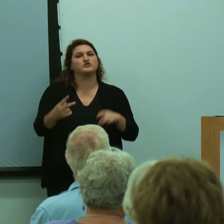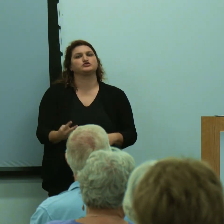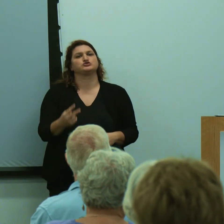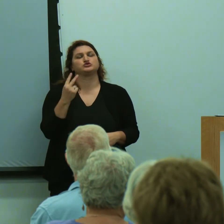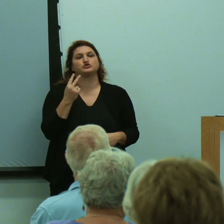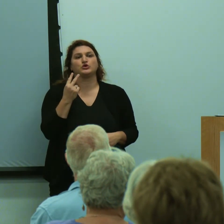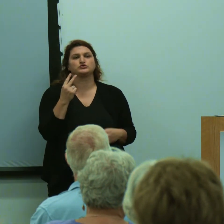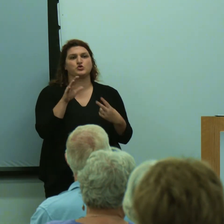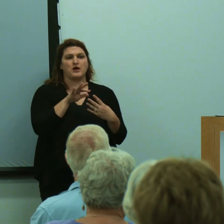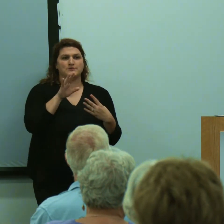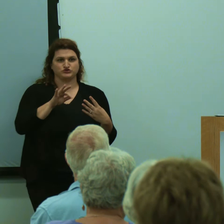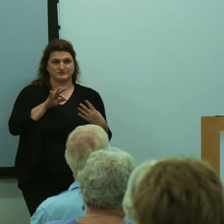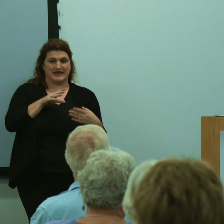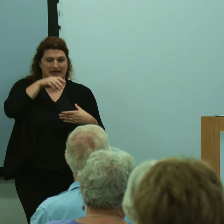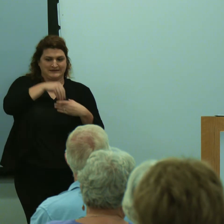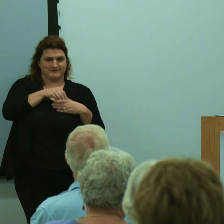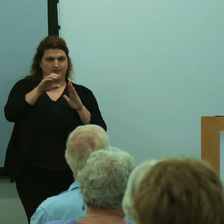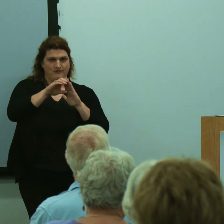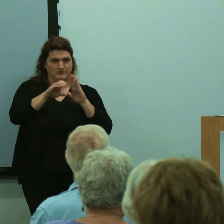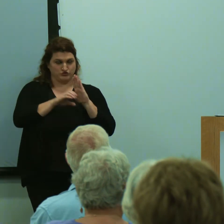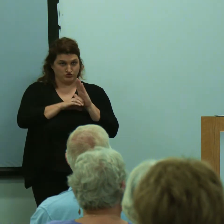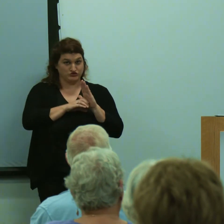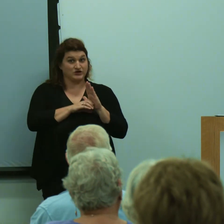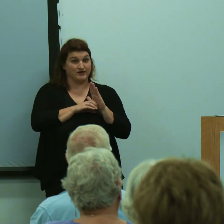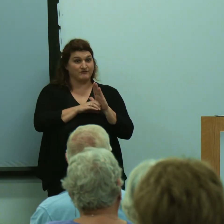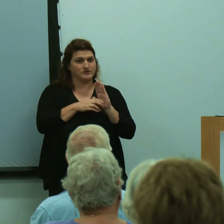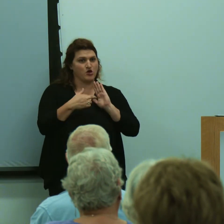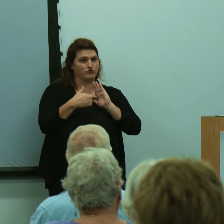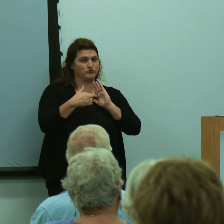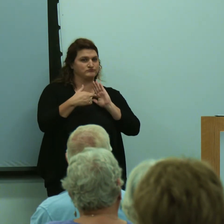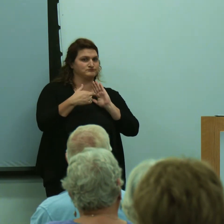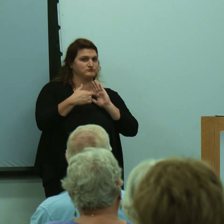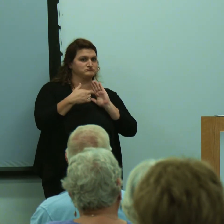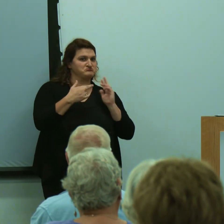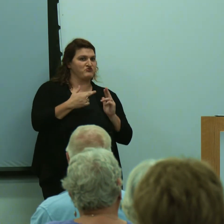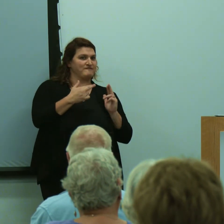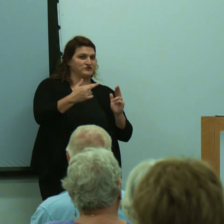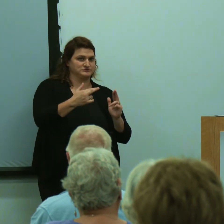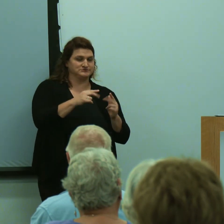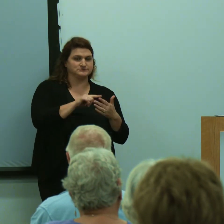in the United States Constitution that make reference